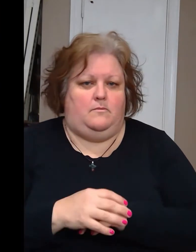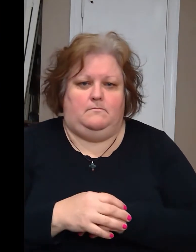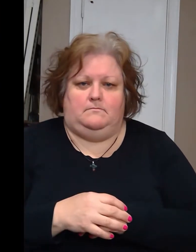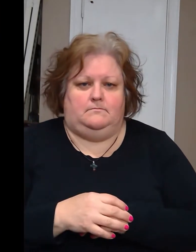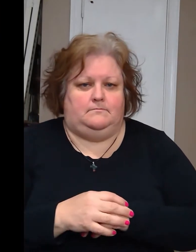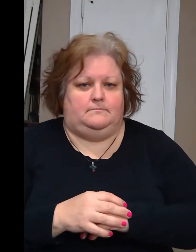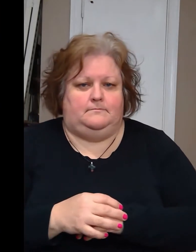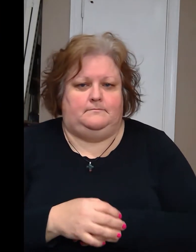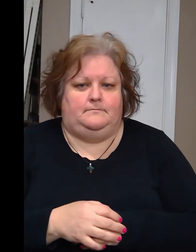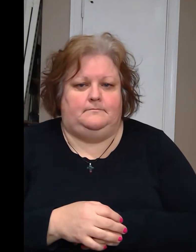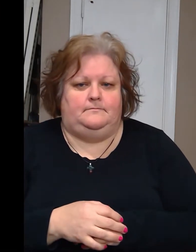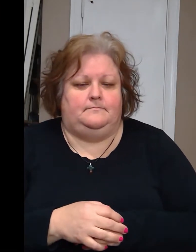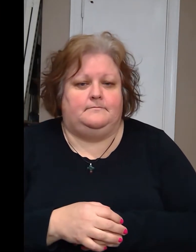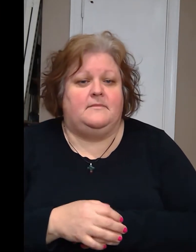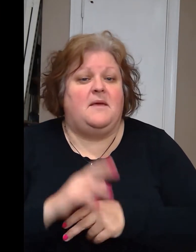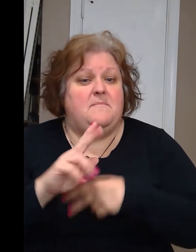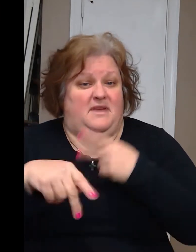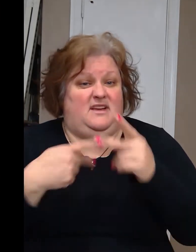No.